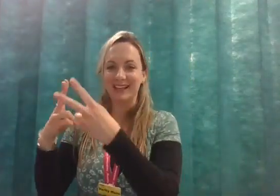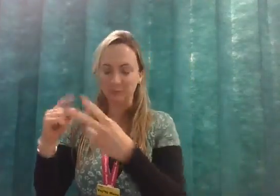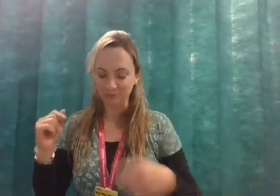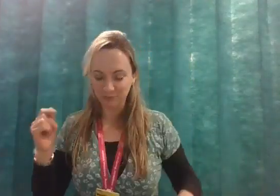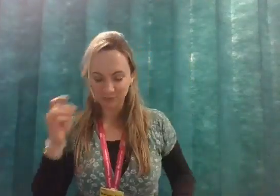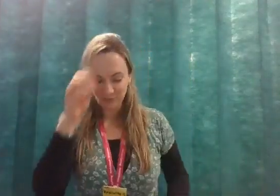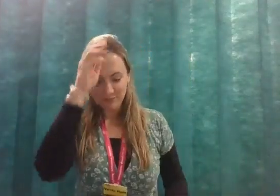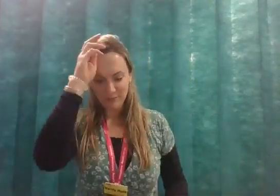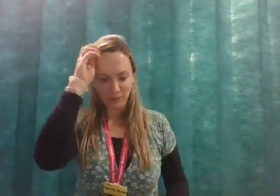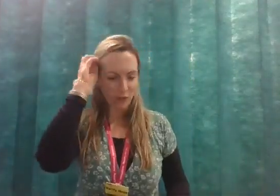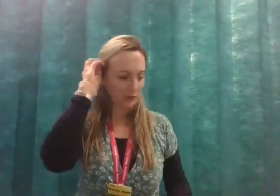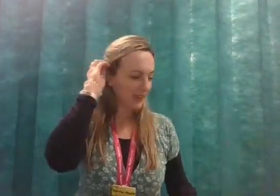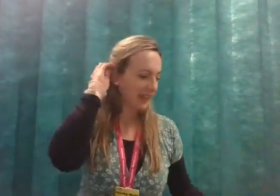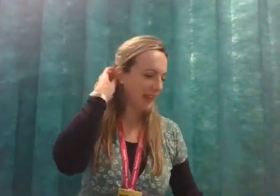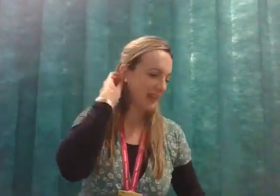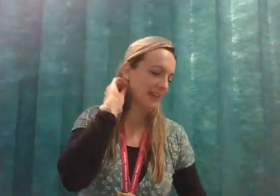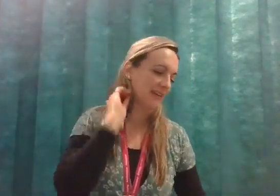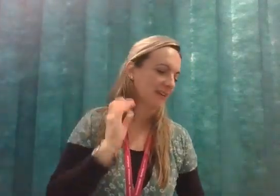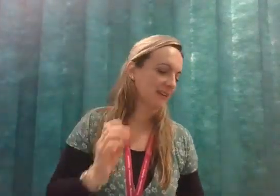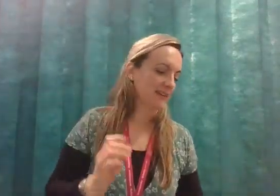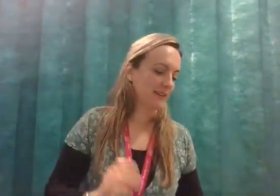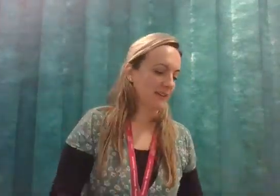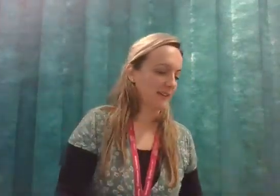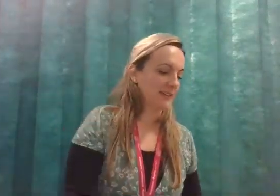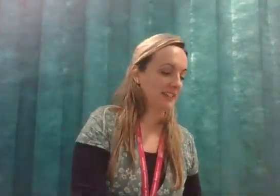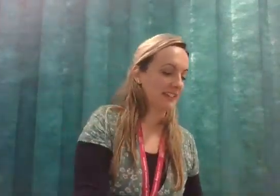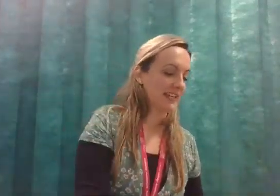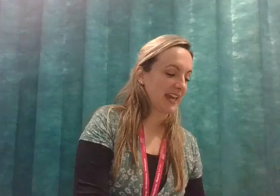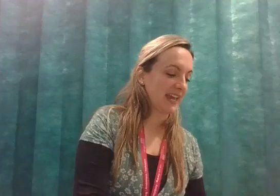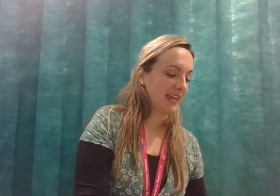singing. Okay, today